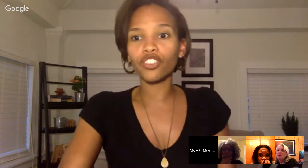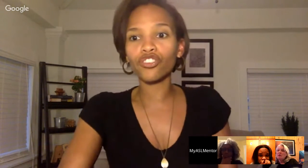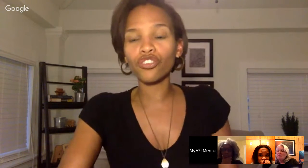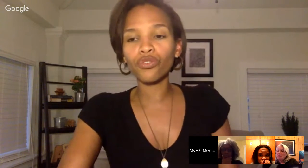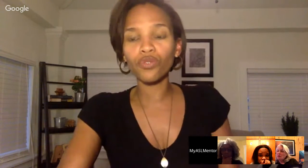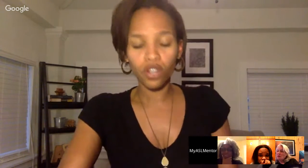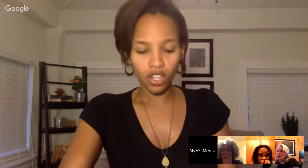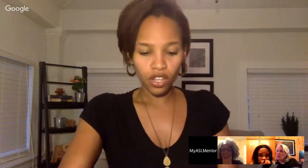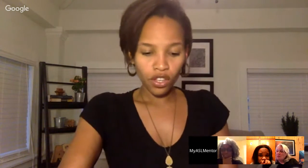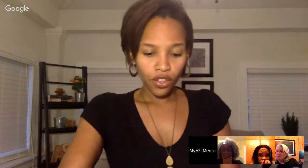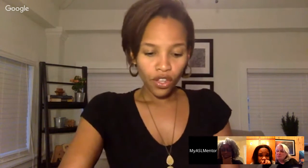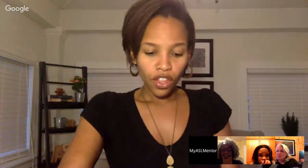At